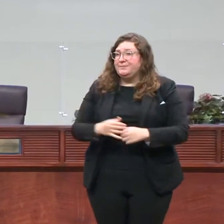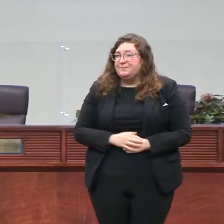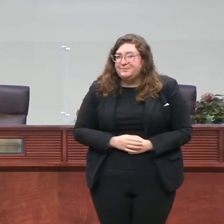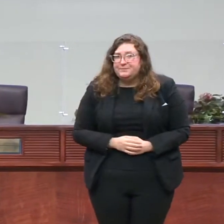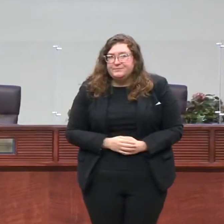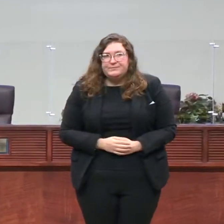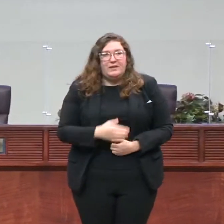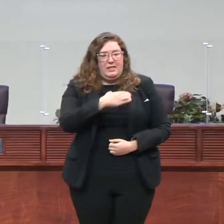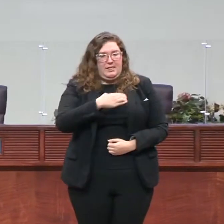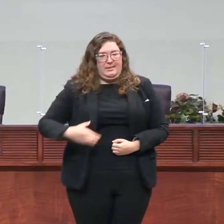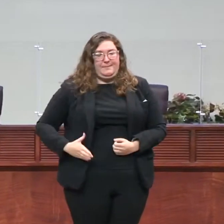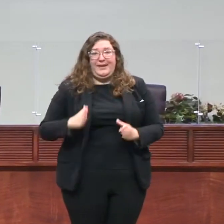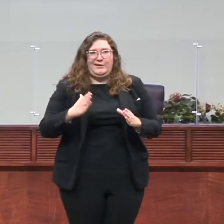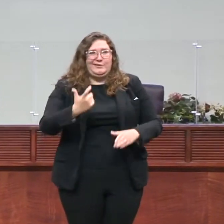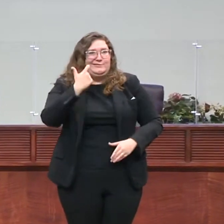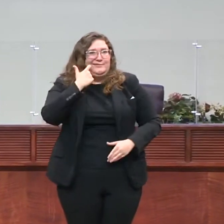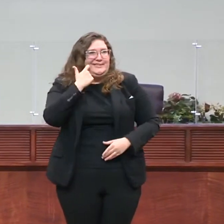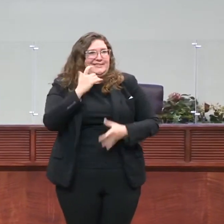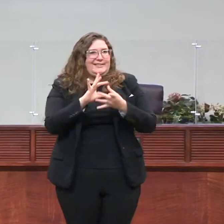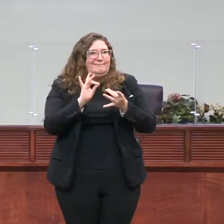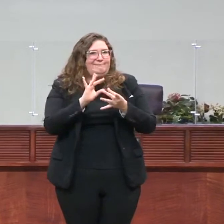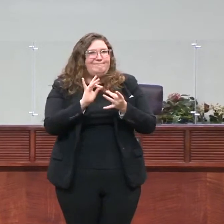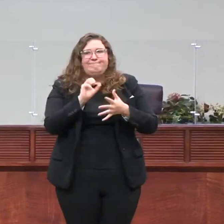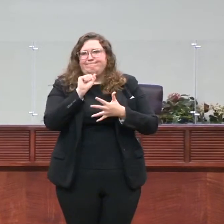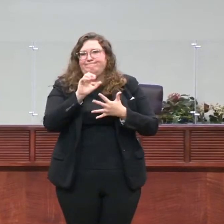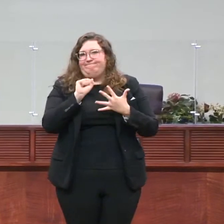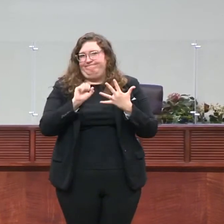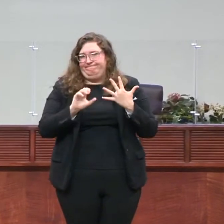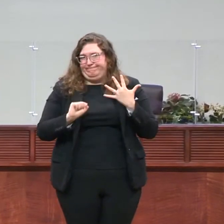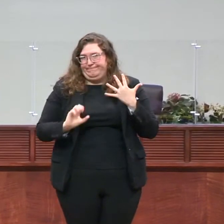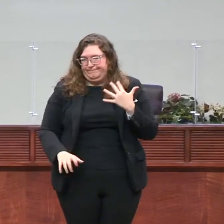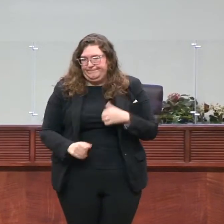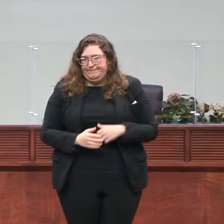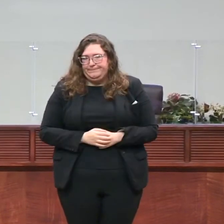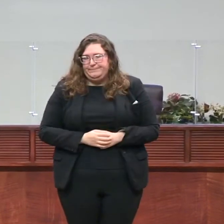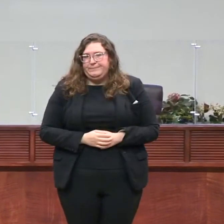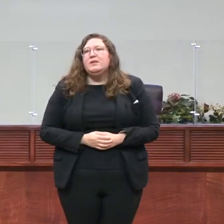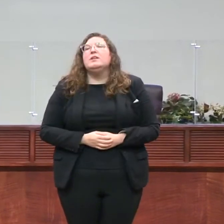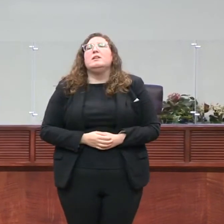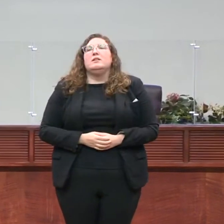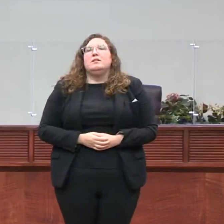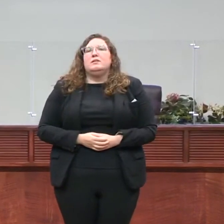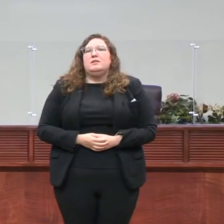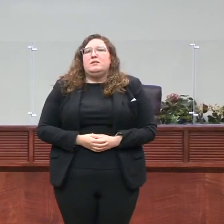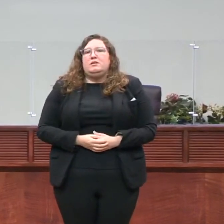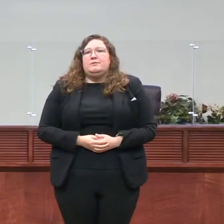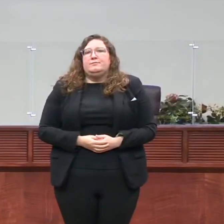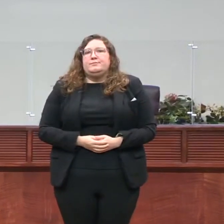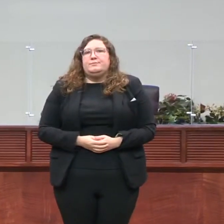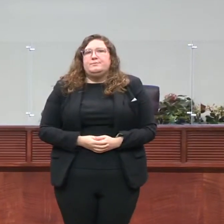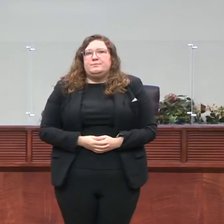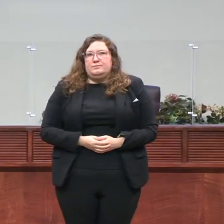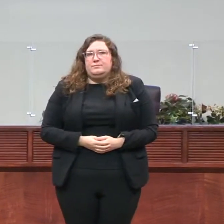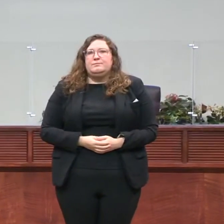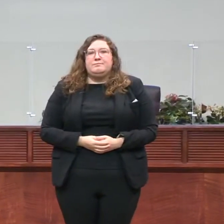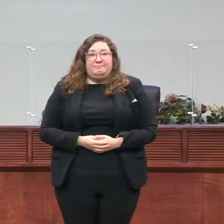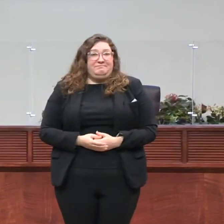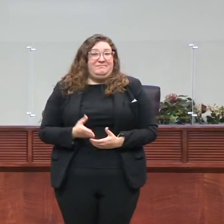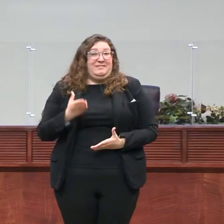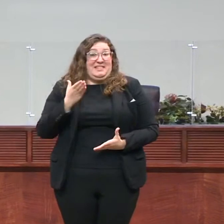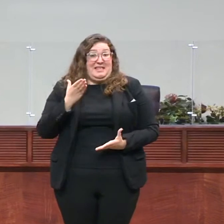So the Mayor mentioned to you several points that the data is indicated that we may have already